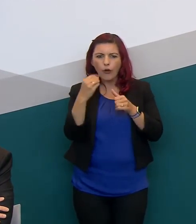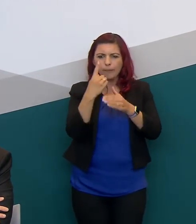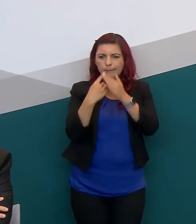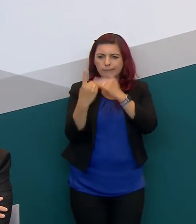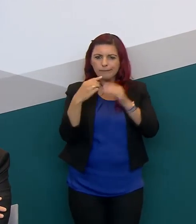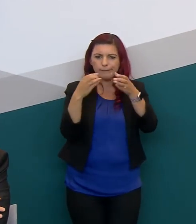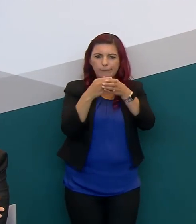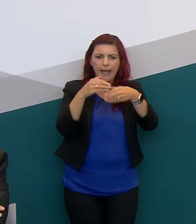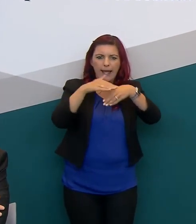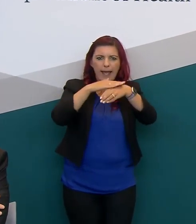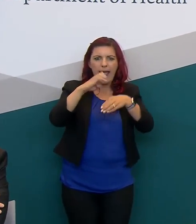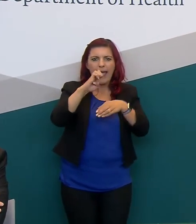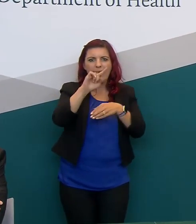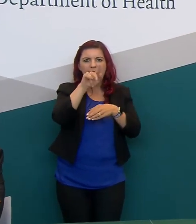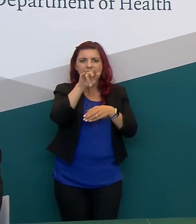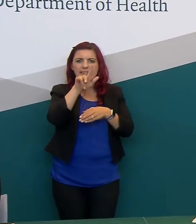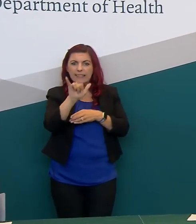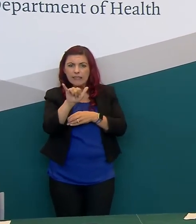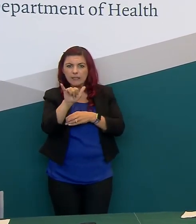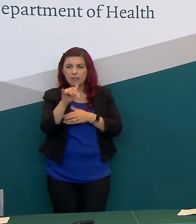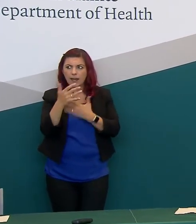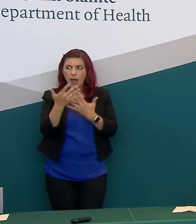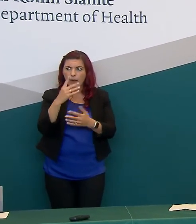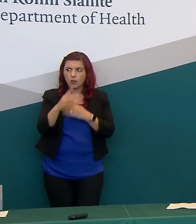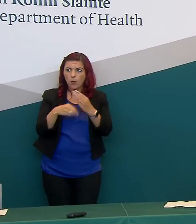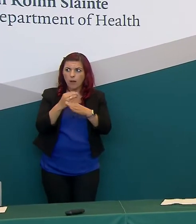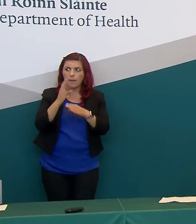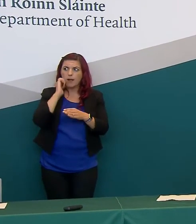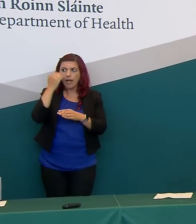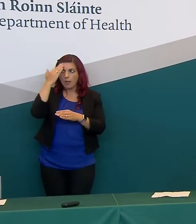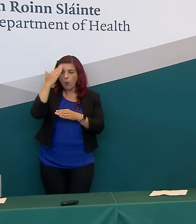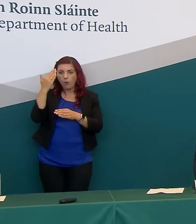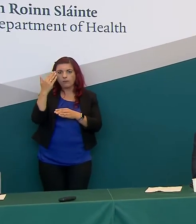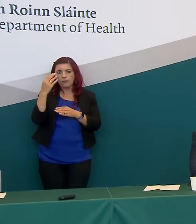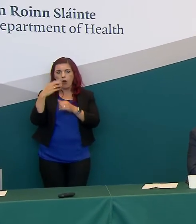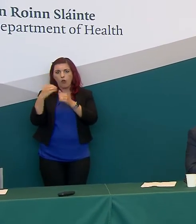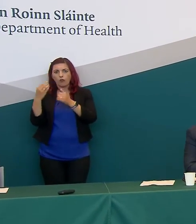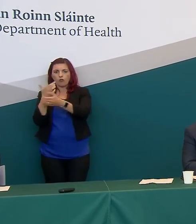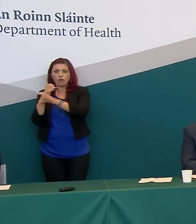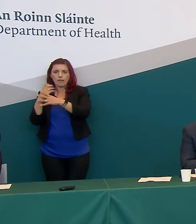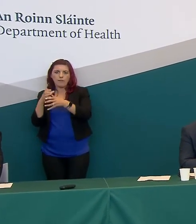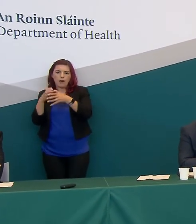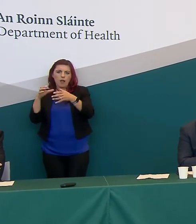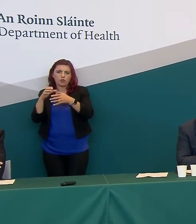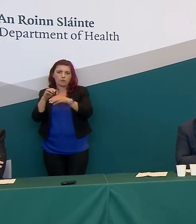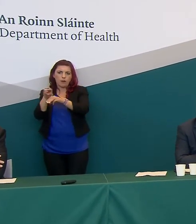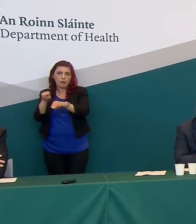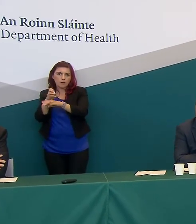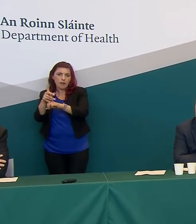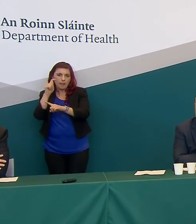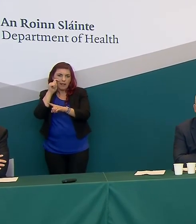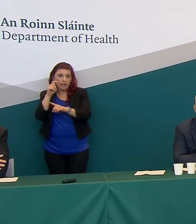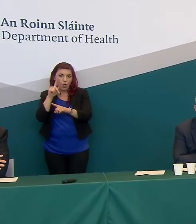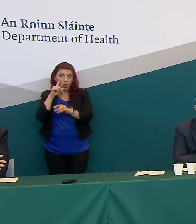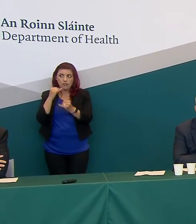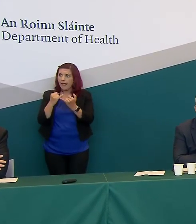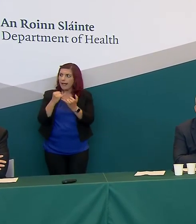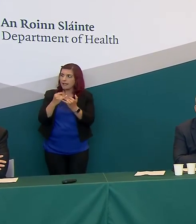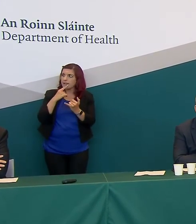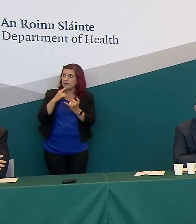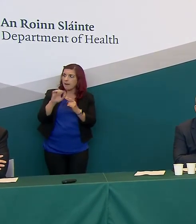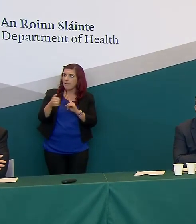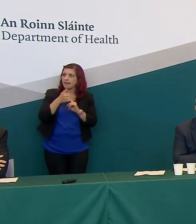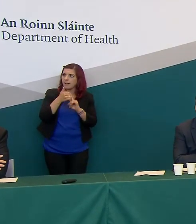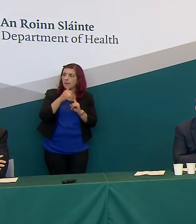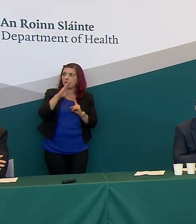from COVID or indeed people who are dying? I know, again, in other countries, maybe with a large population, there seems to be an impact on BAME populations. Has there been any research